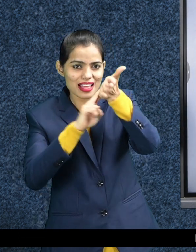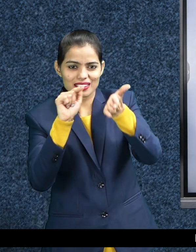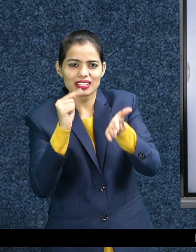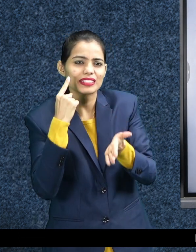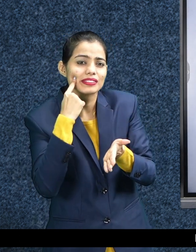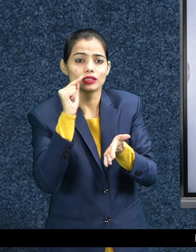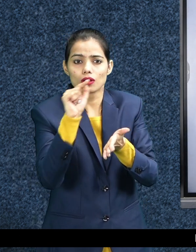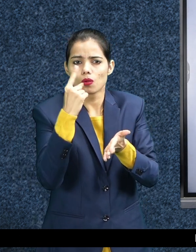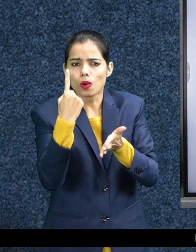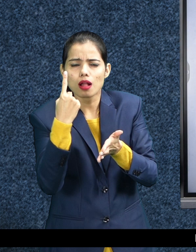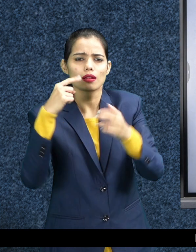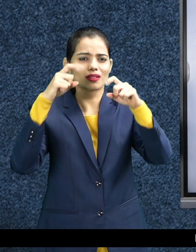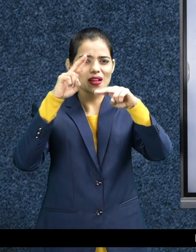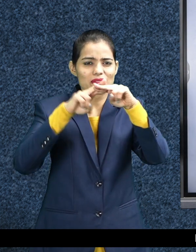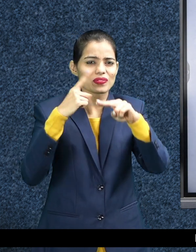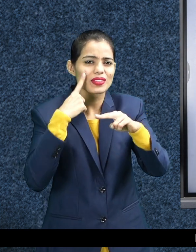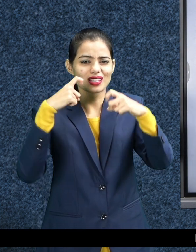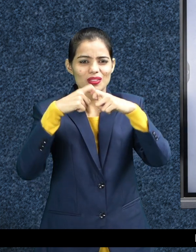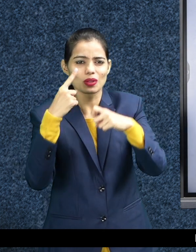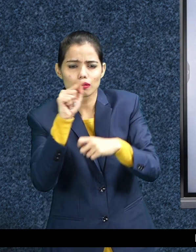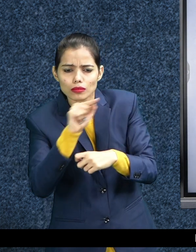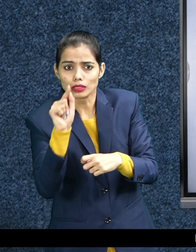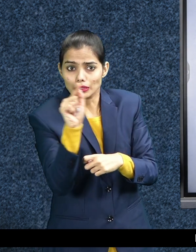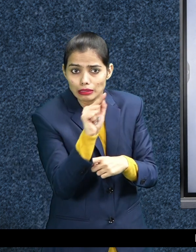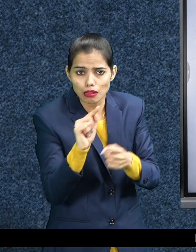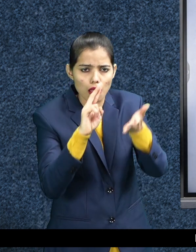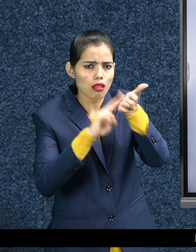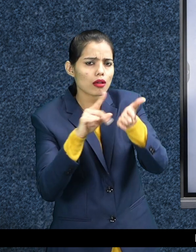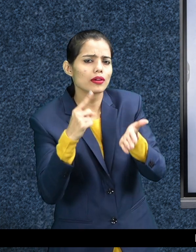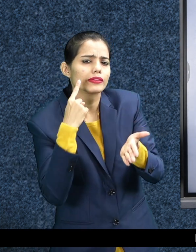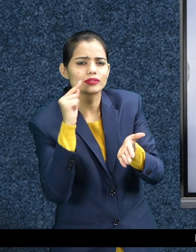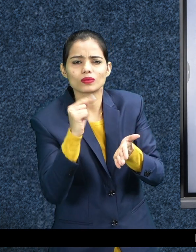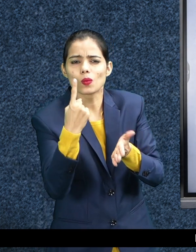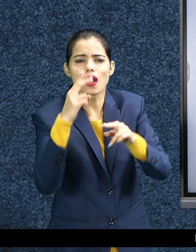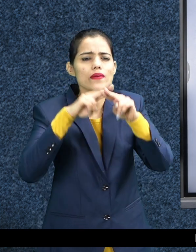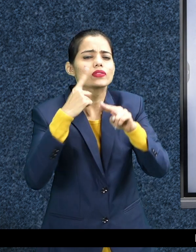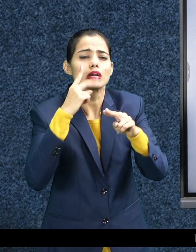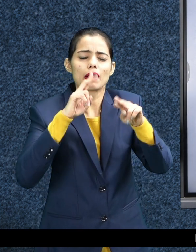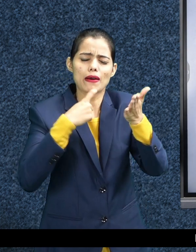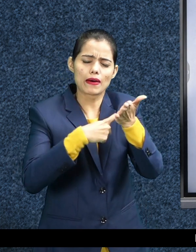n fi xi by summation of I is equal to 1 to n fi.